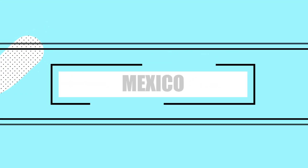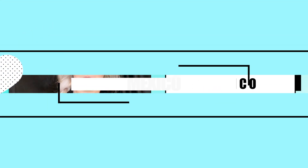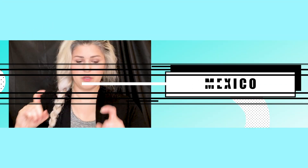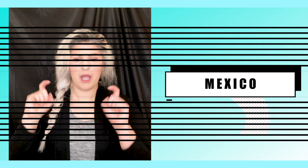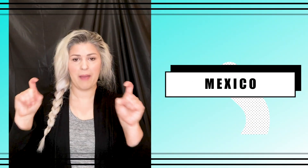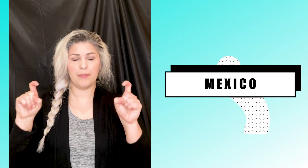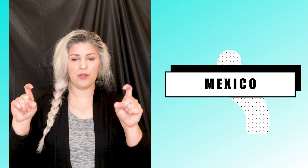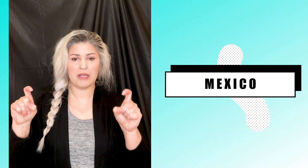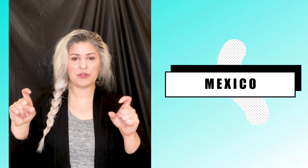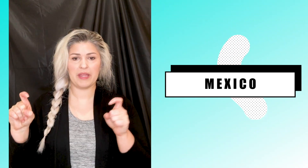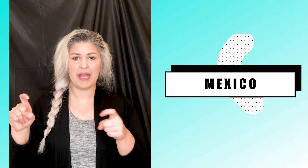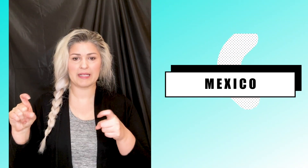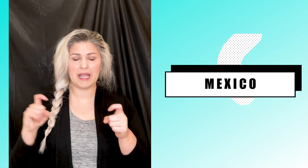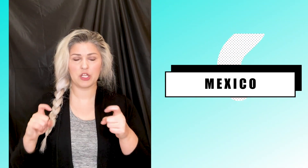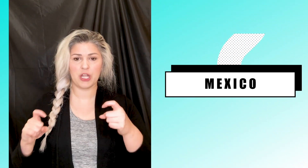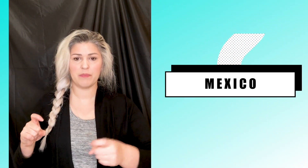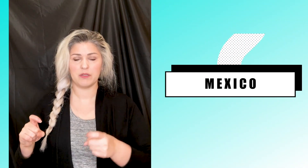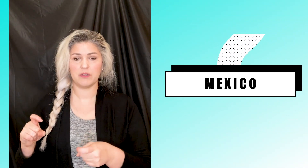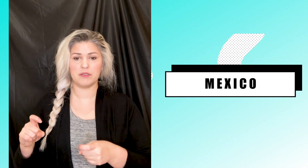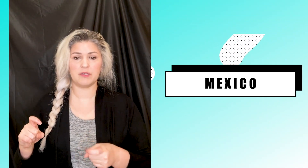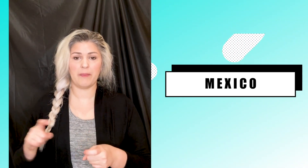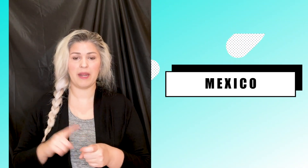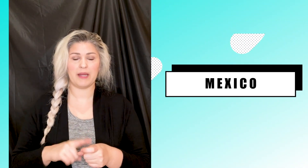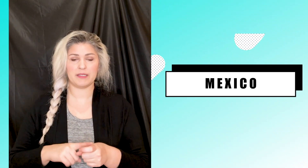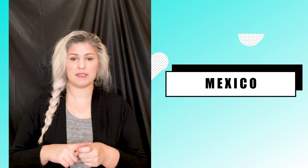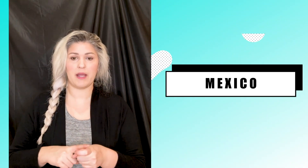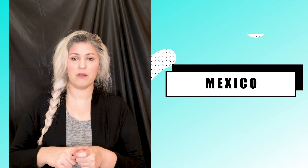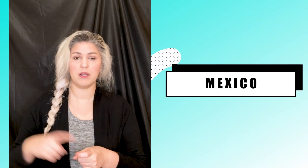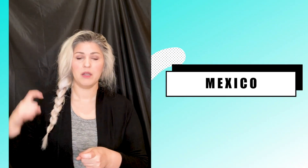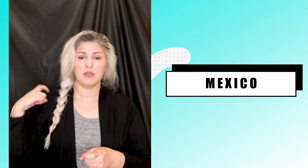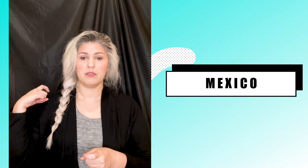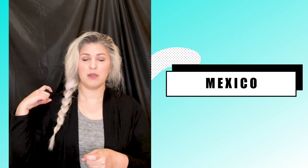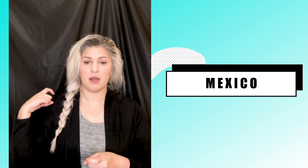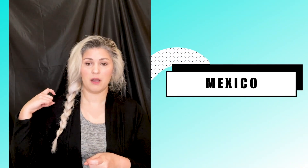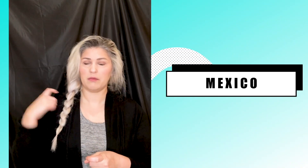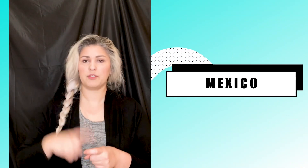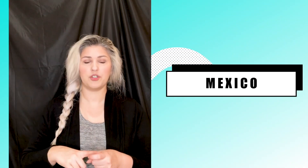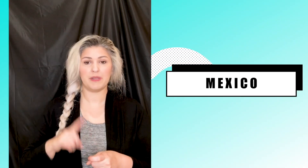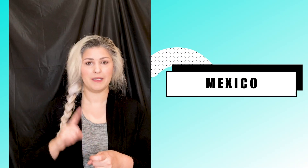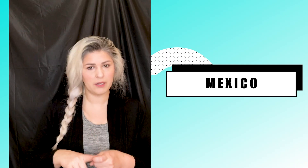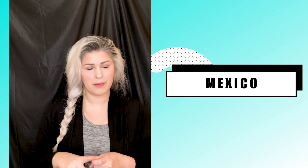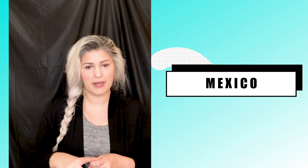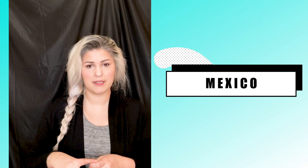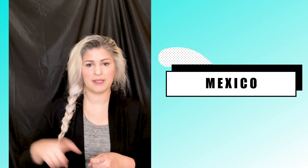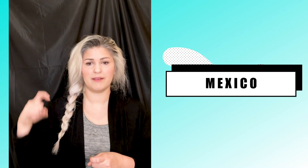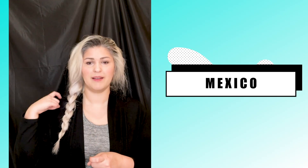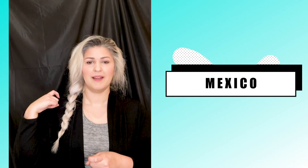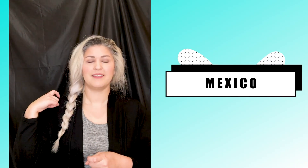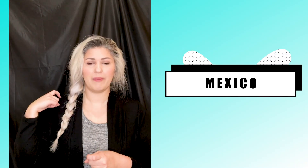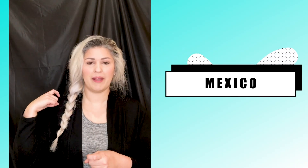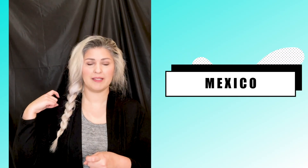Mexico. Both hands are in the X hand shape. Dominant hand is down. Excuse me, not dominant hand is